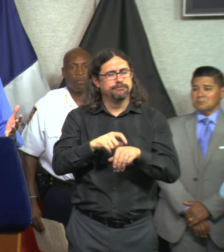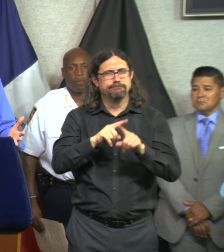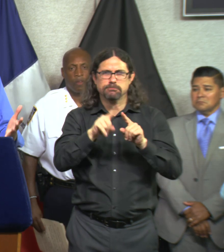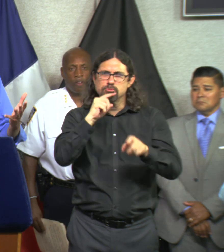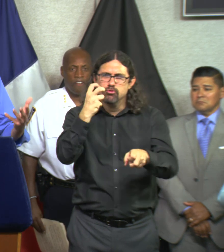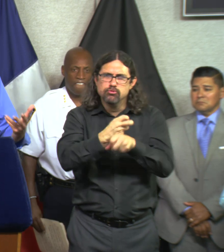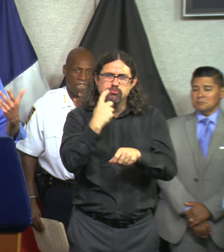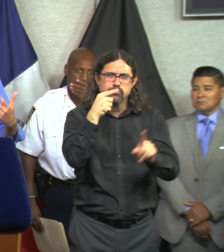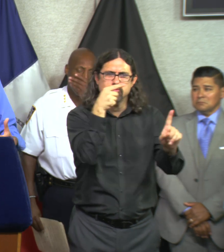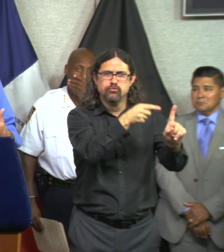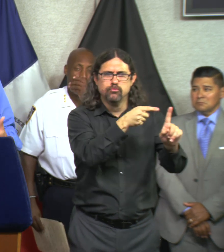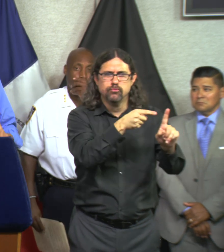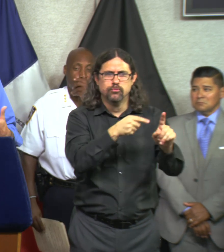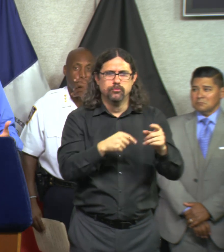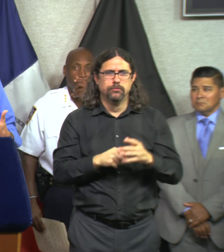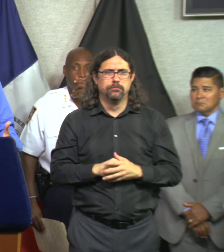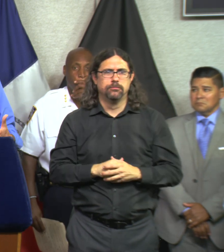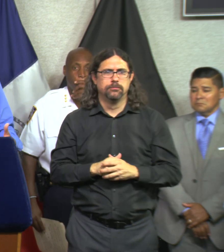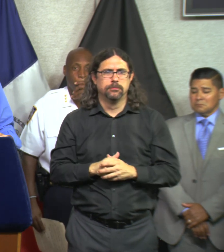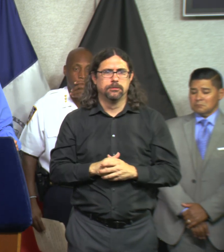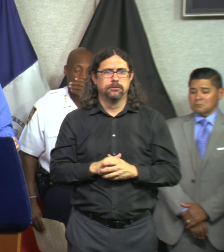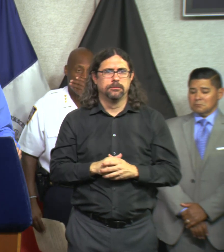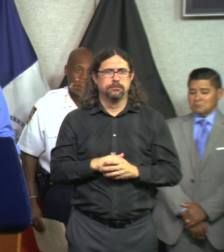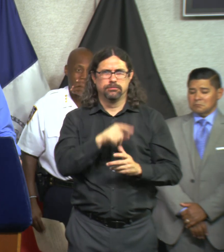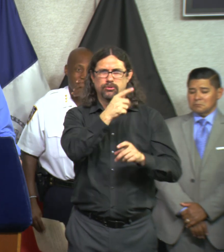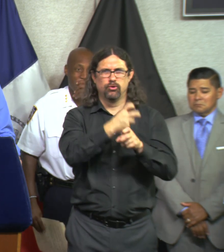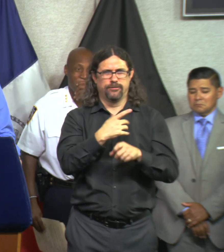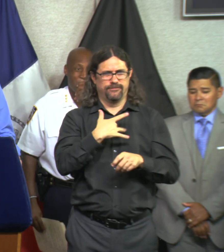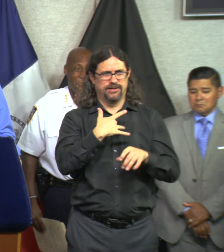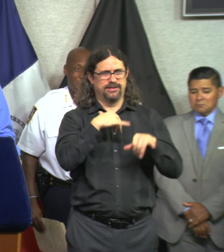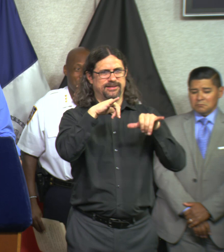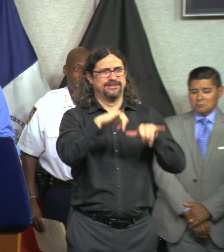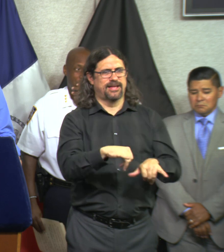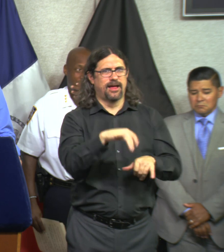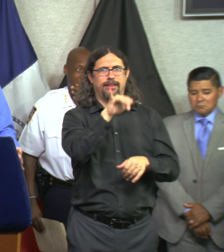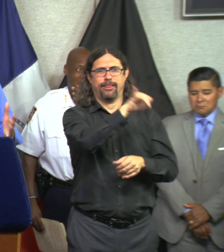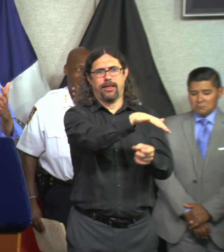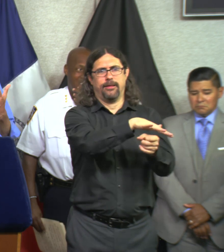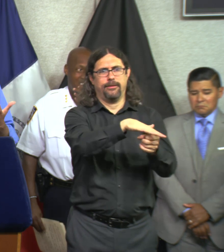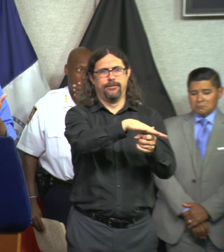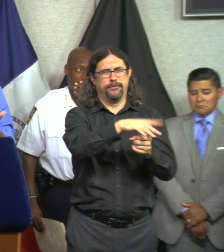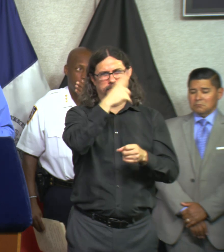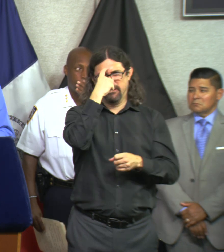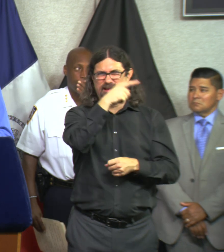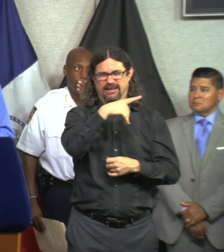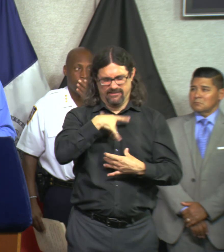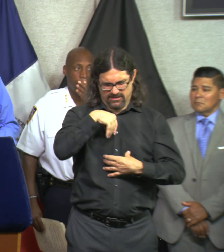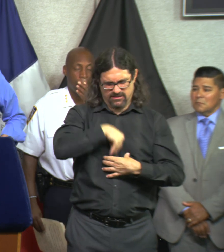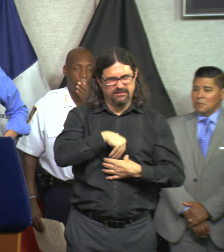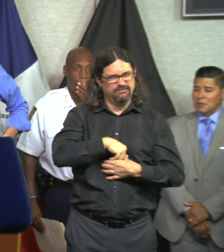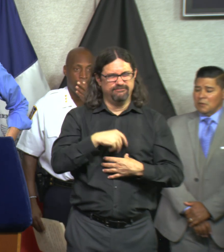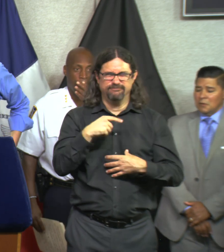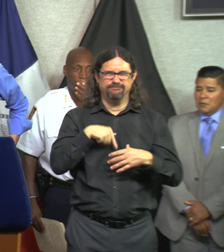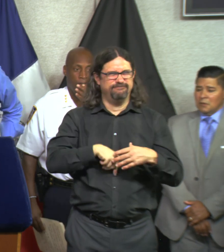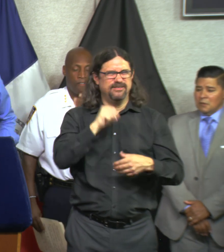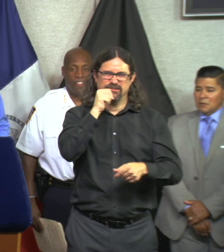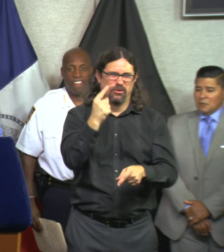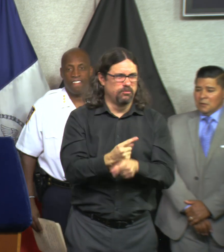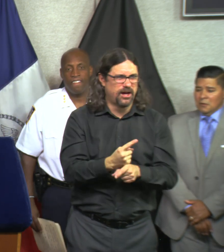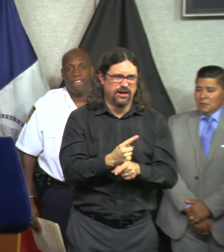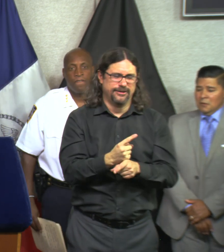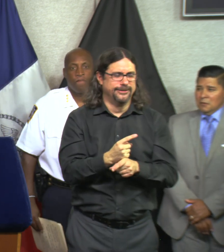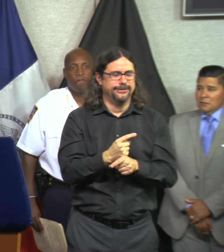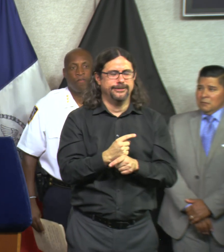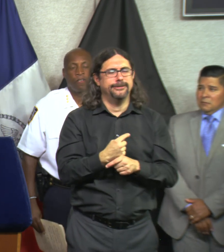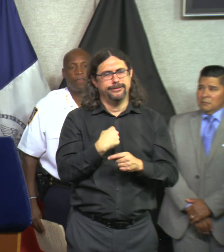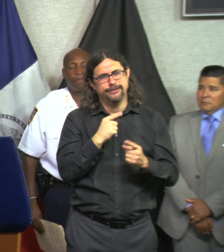stay in that place because she kept feeling such a deep sense of injustice and so much pain. And listening to her, it was, Charlene and I were there